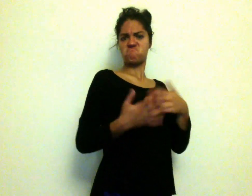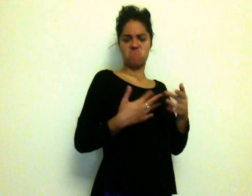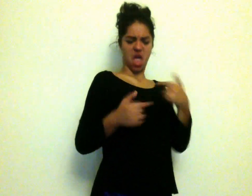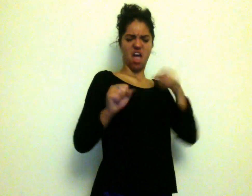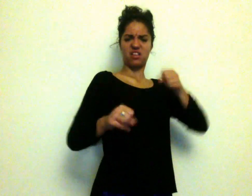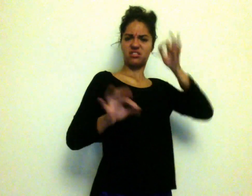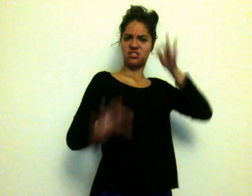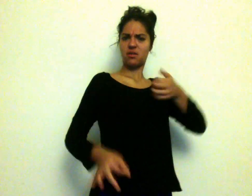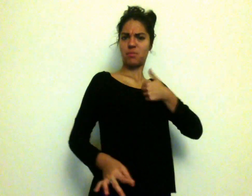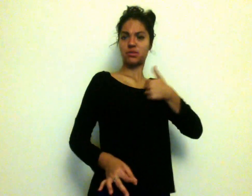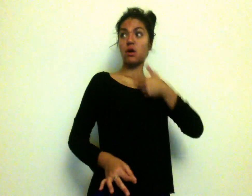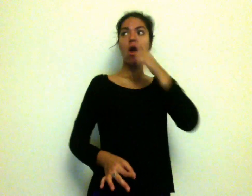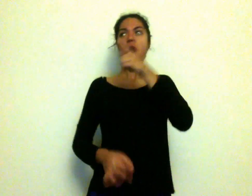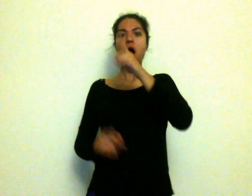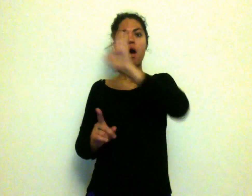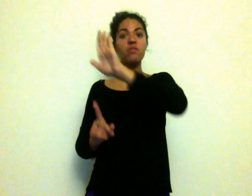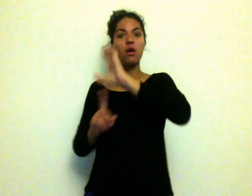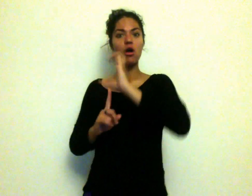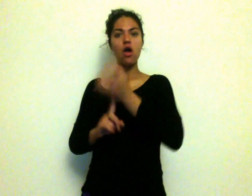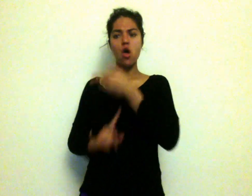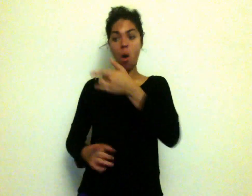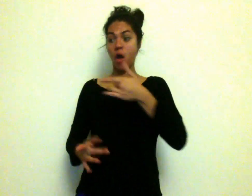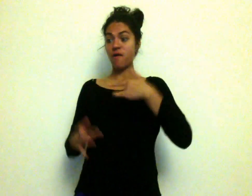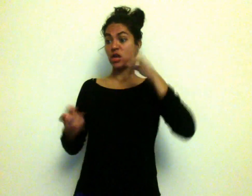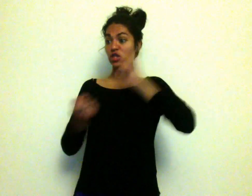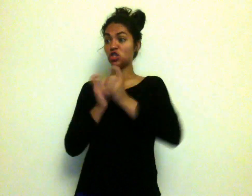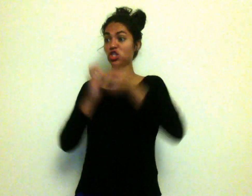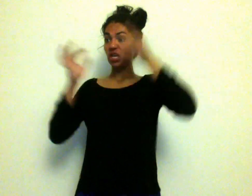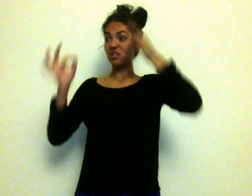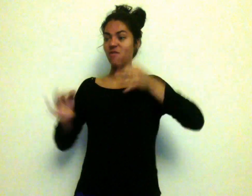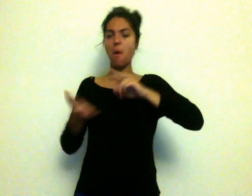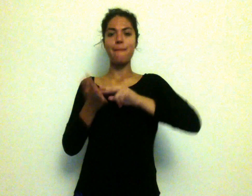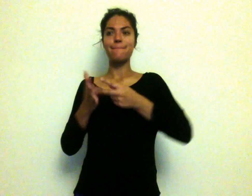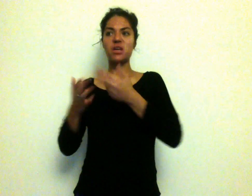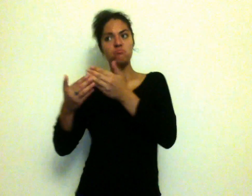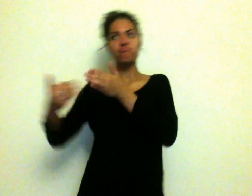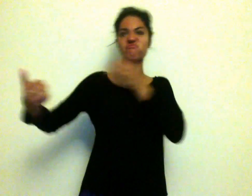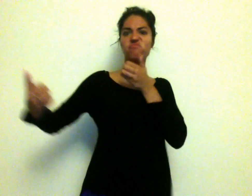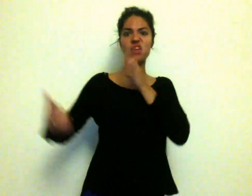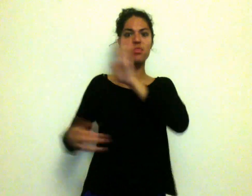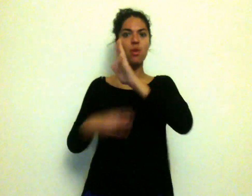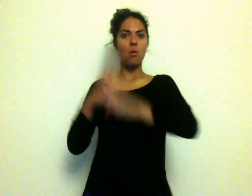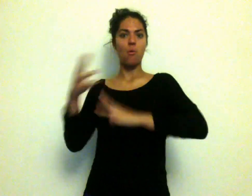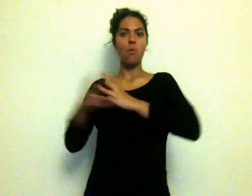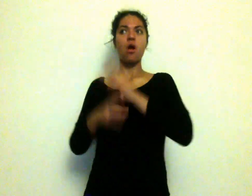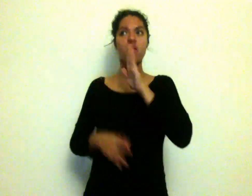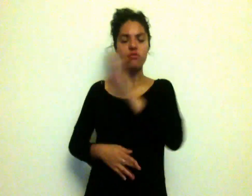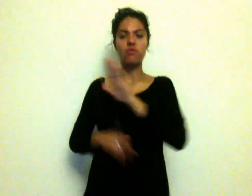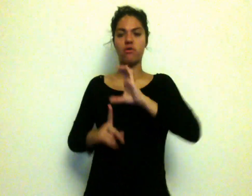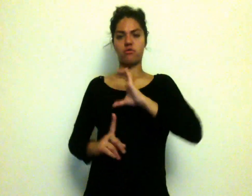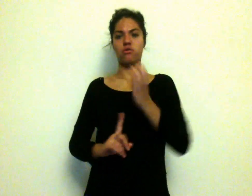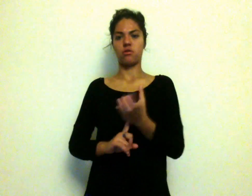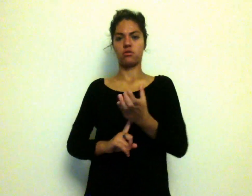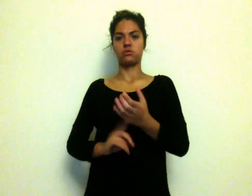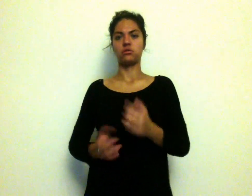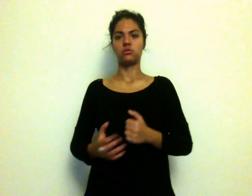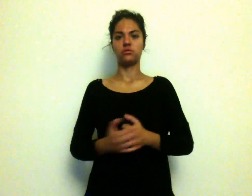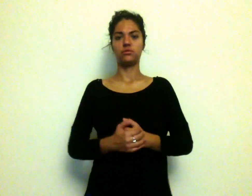left India and lived in the West, and went back and he talked to me, he said, "What do you do now?" He said, you've become a religious man, you've become a preacher? I